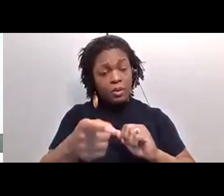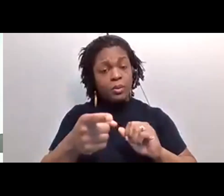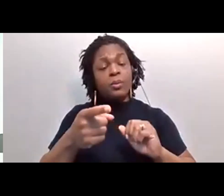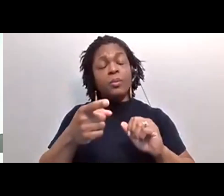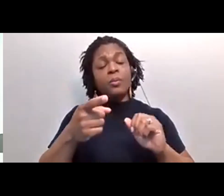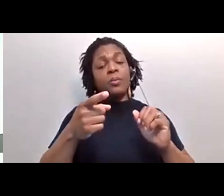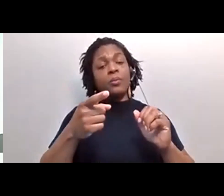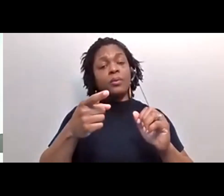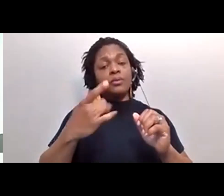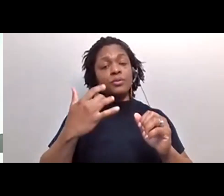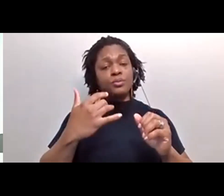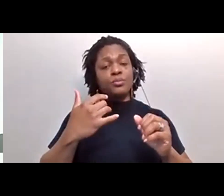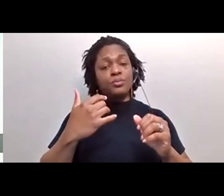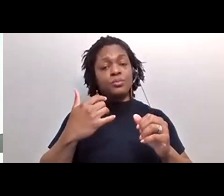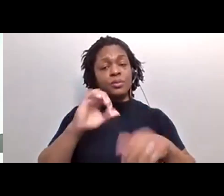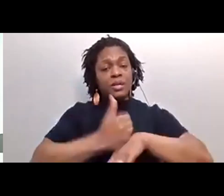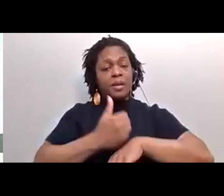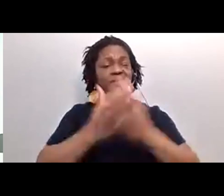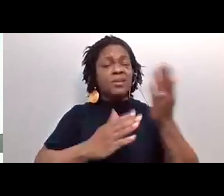of the reasons we had